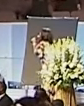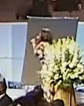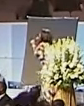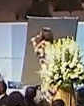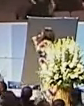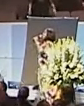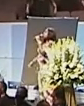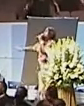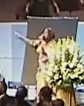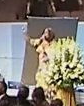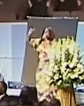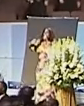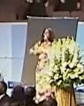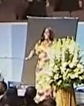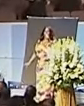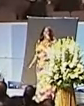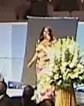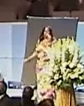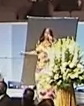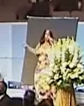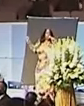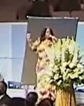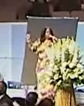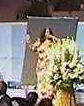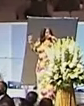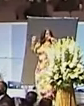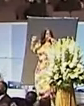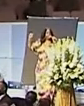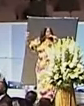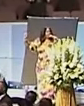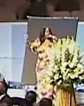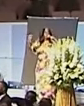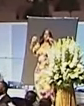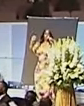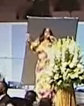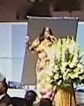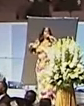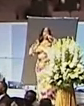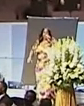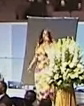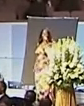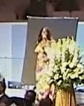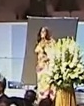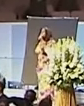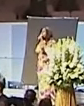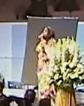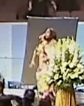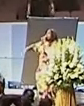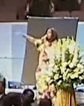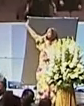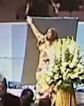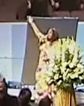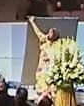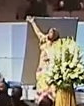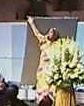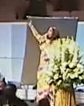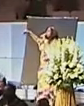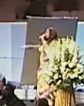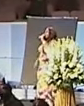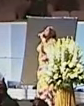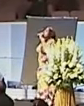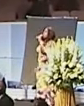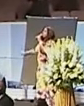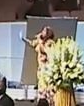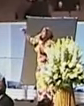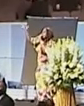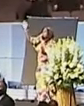I am. Where I am. Nobody like me. Nobody like you. Nobody like me. Nobody like you. Nobody like you. Nobody like you. Nobody can hold